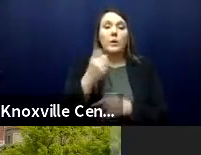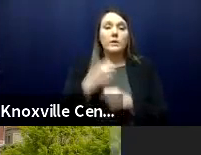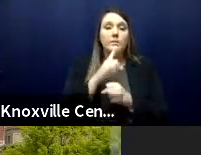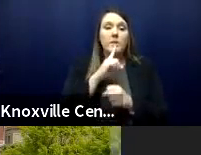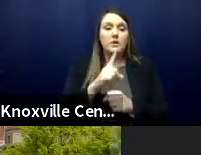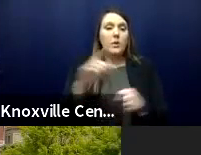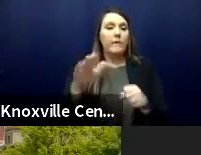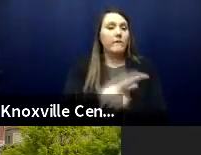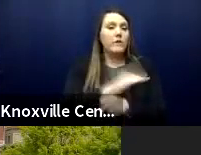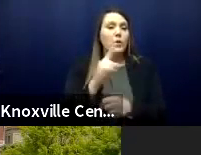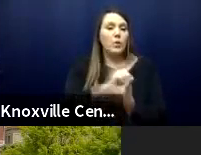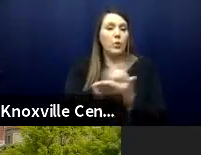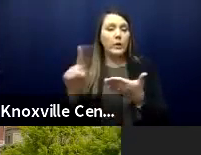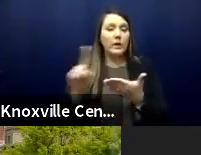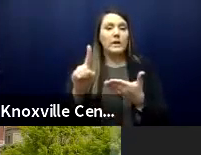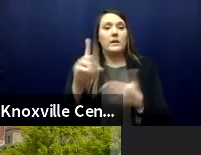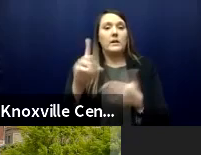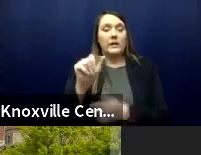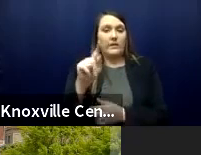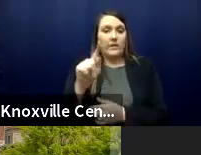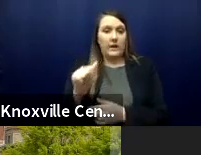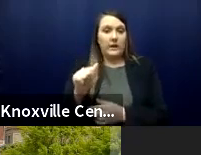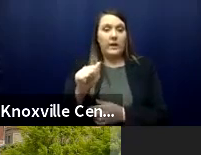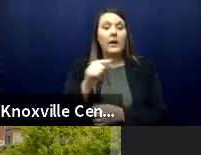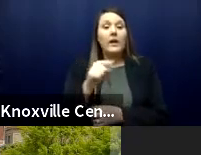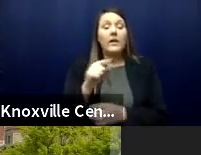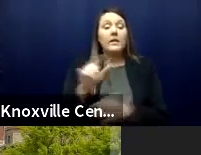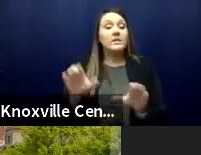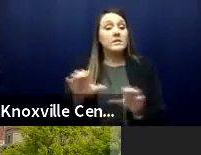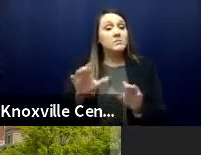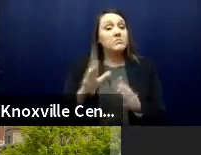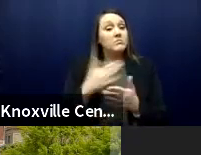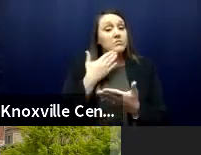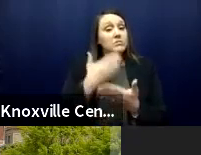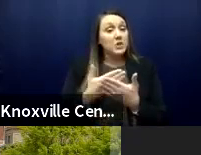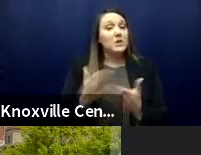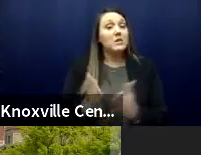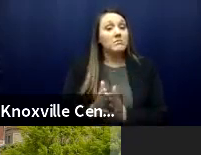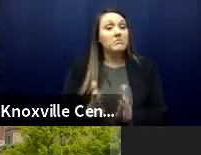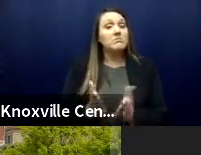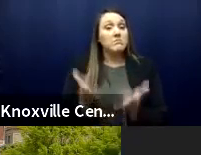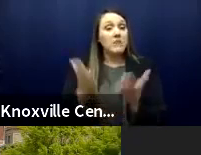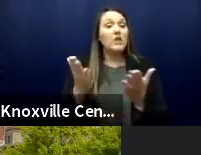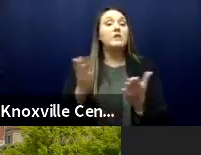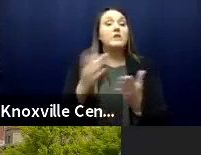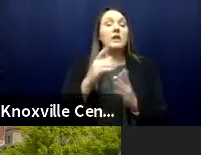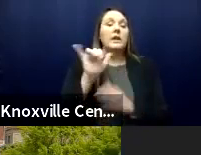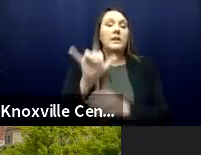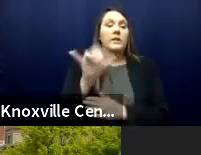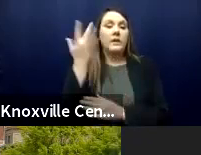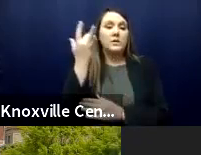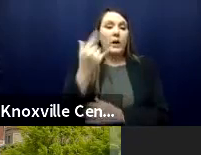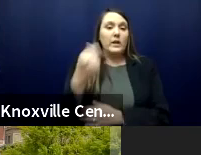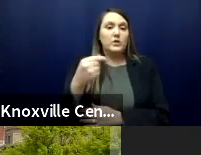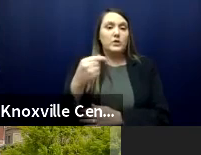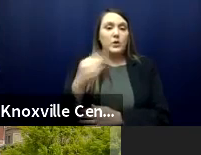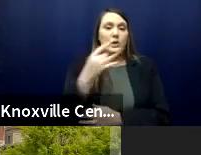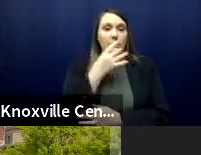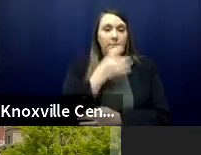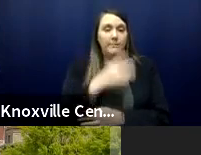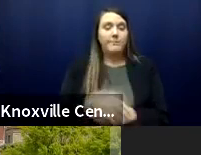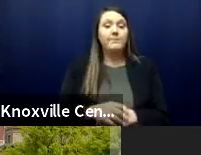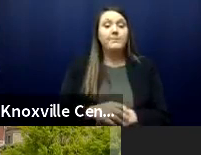full week of data. This does continue to be encouraging, and is why we are representing this benchmark as green. Our third